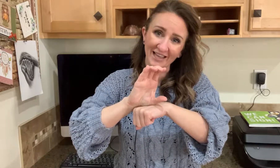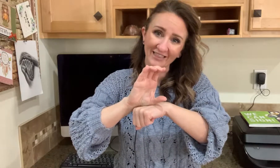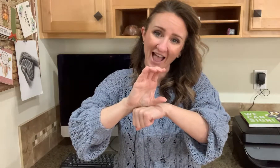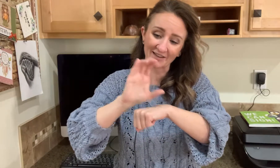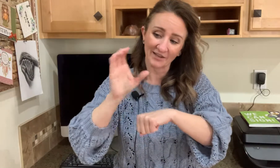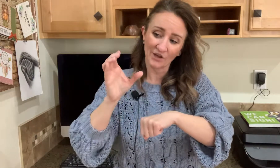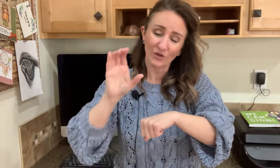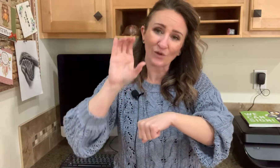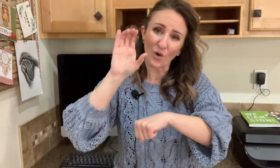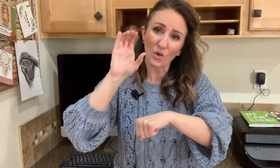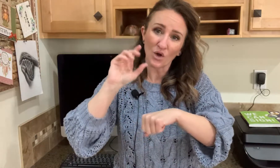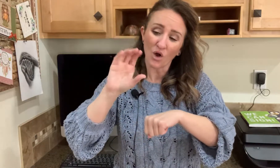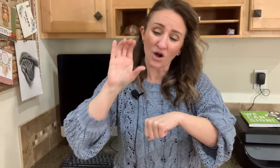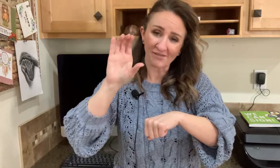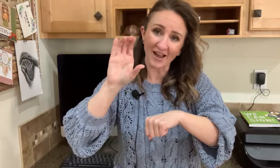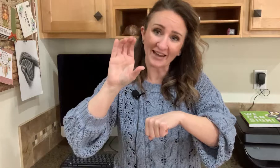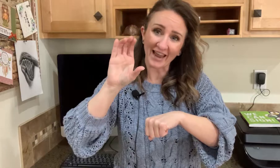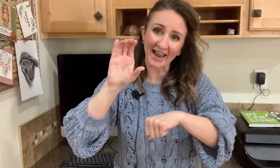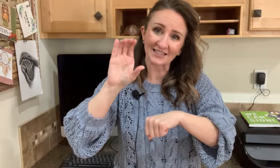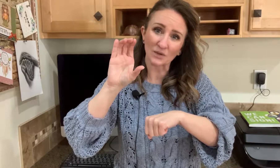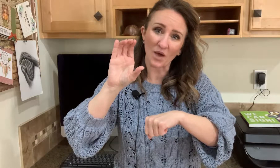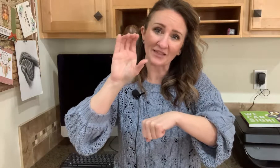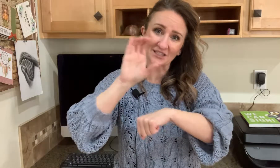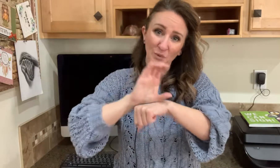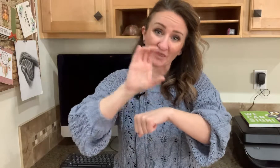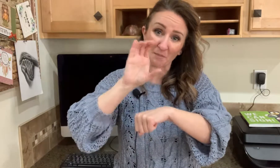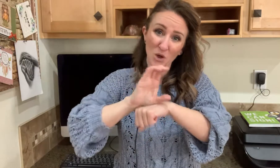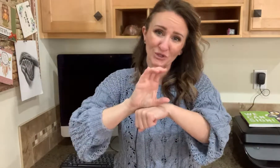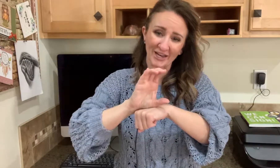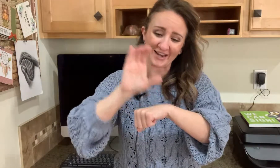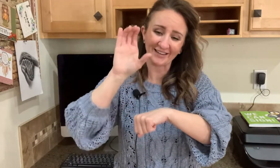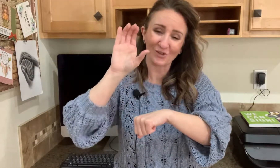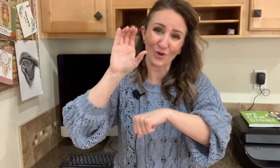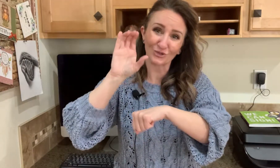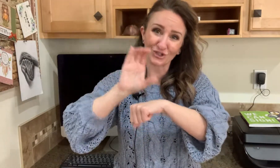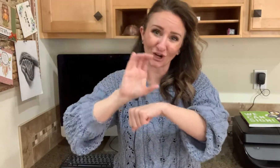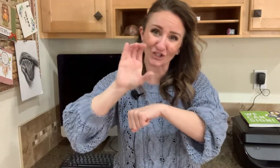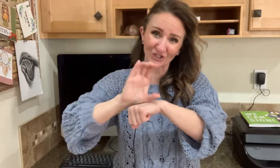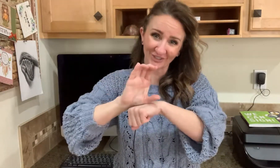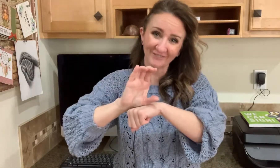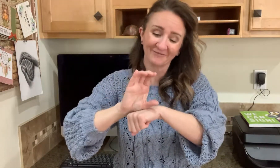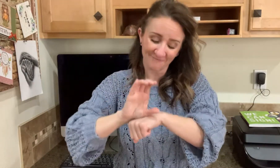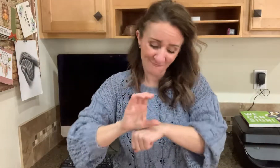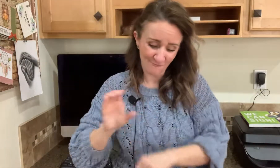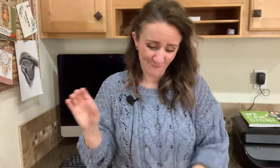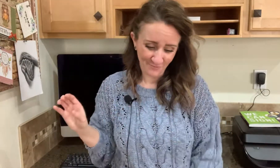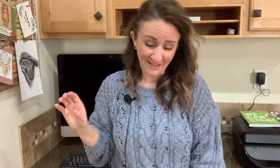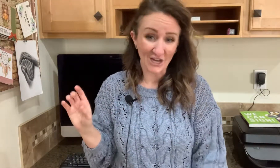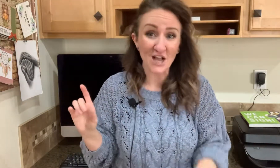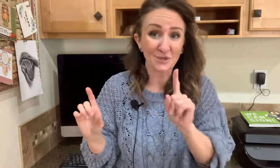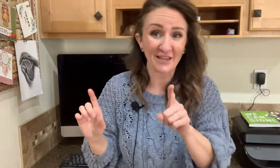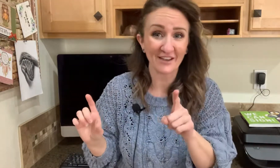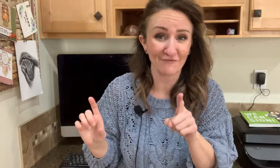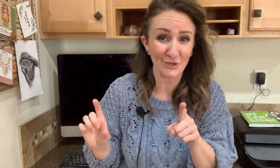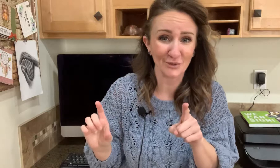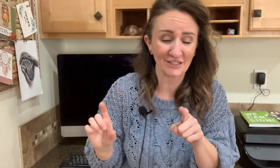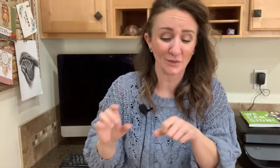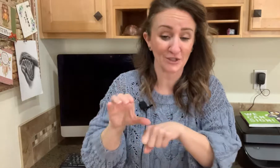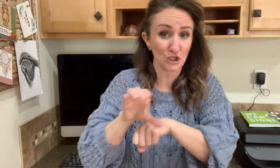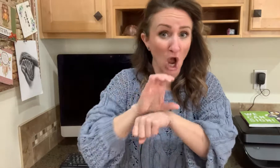that. So our signing hand is the one that's doing the motion. So church. Not to be confused with